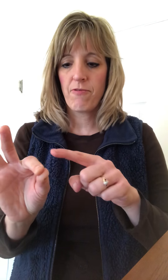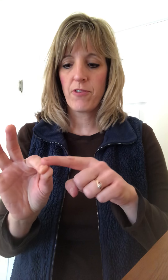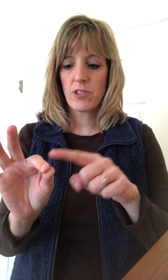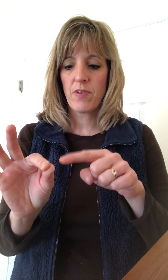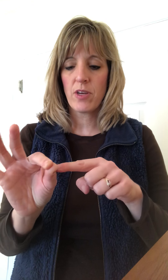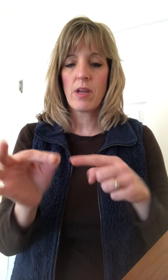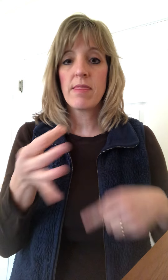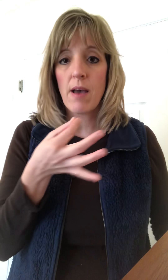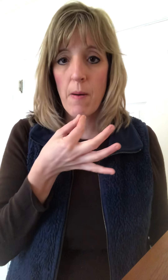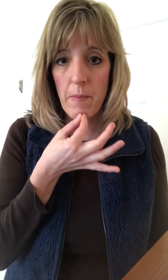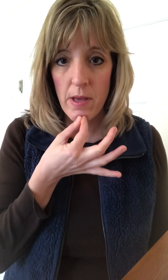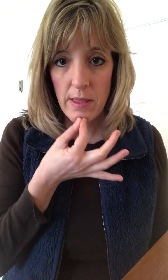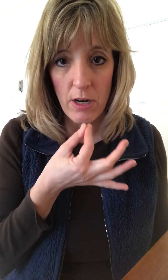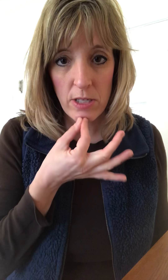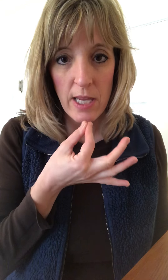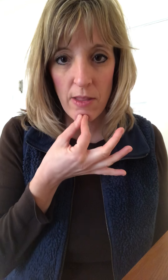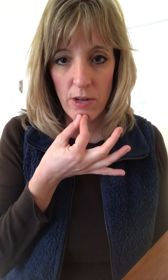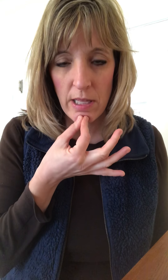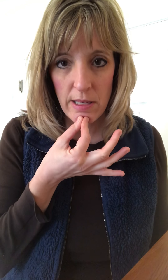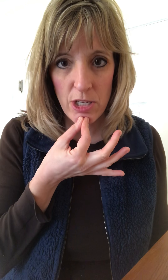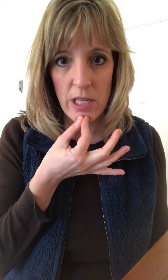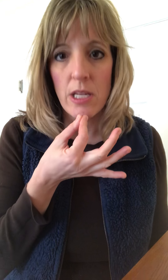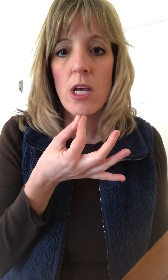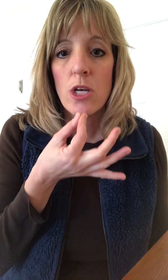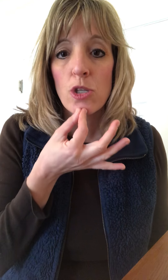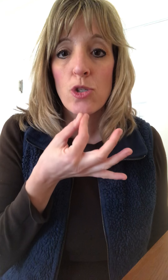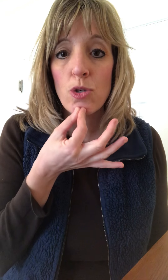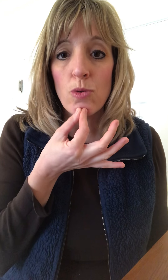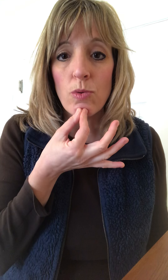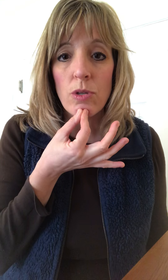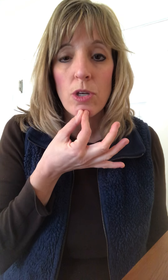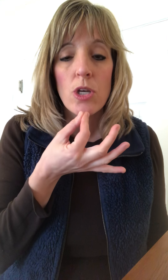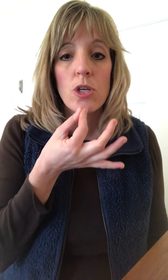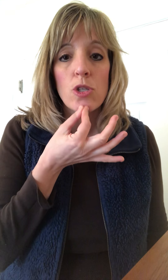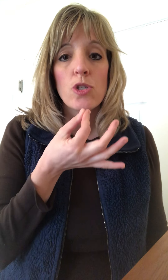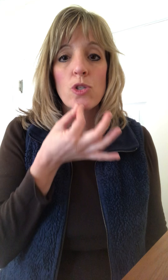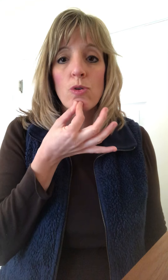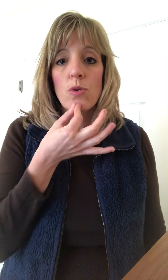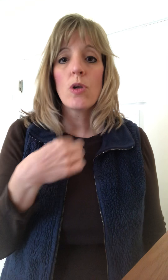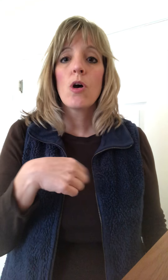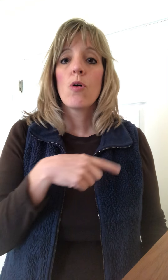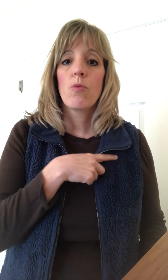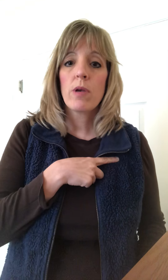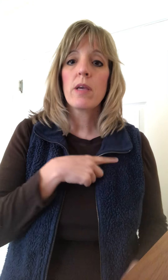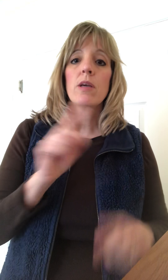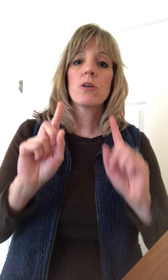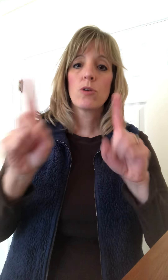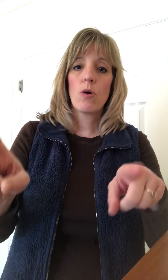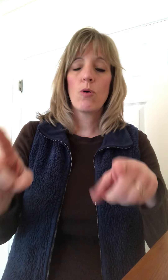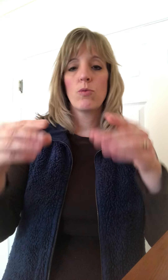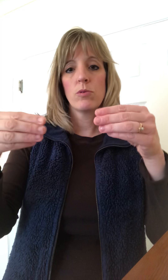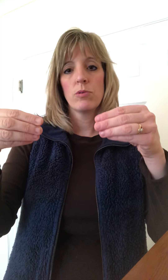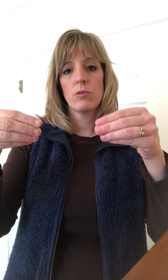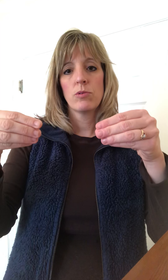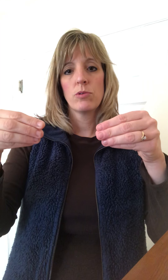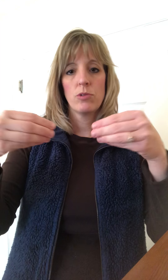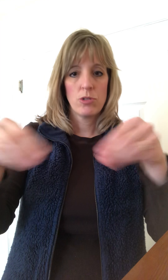first finger and thumb that are together hit the chin. Soon. Soon we go